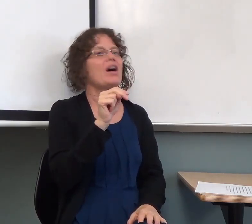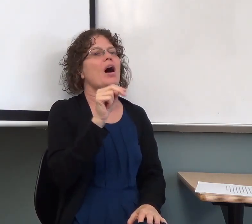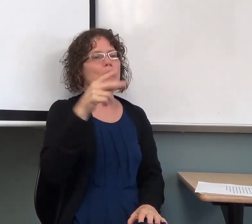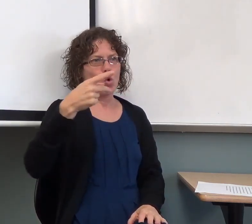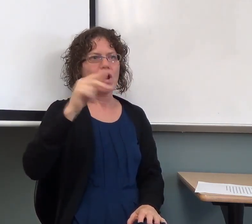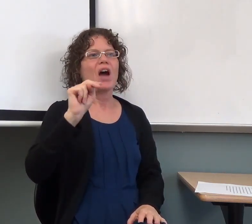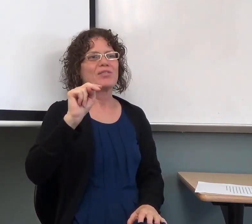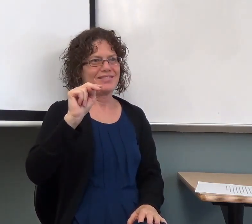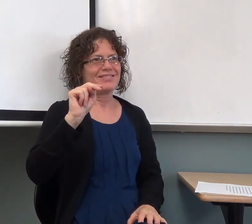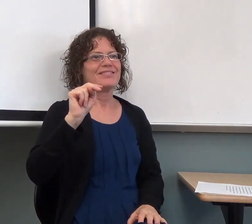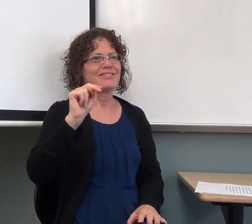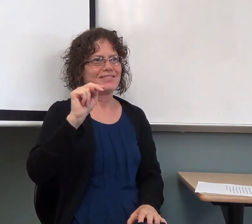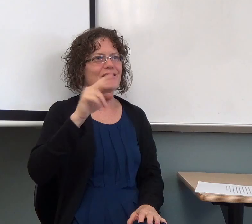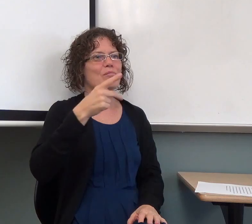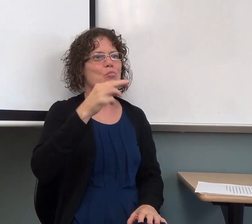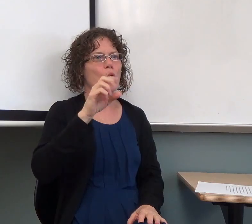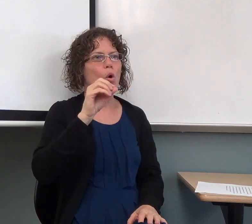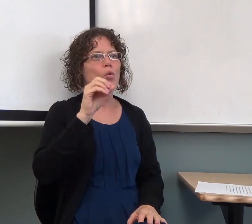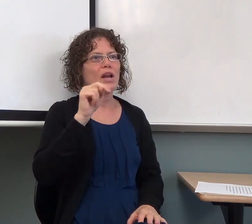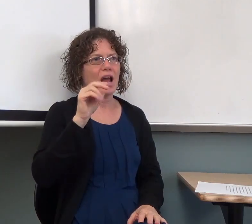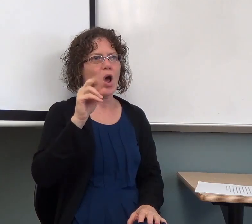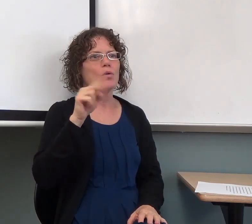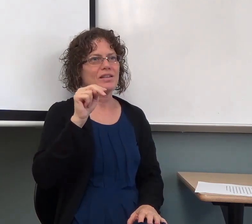pronoun. Nicely done, nicely done. He, pronoun. Well done.